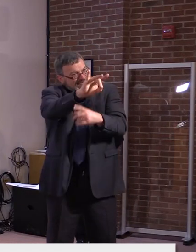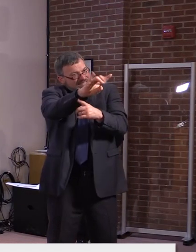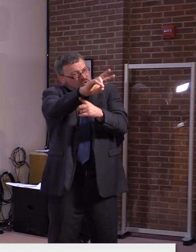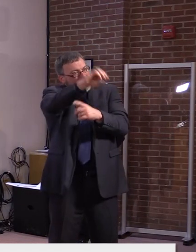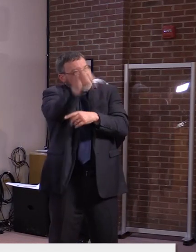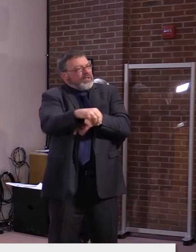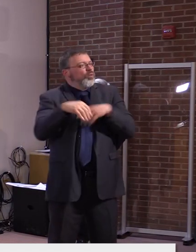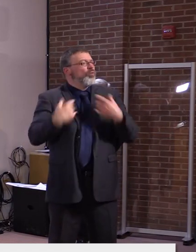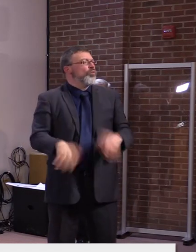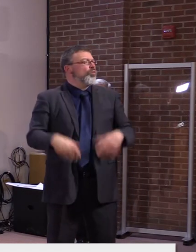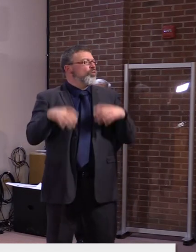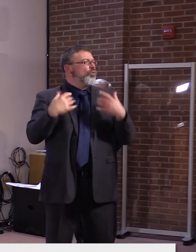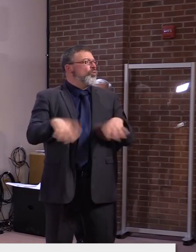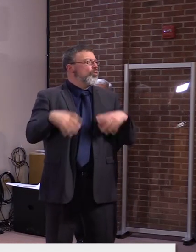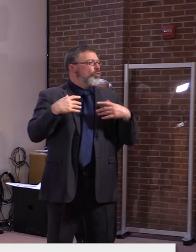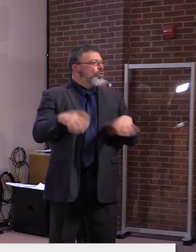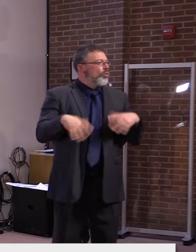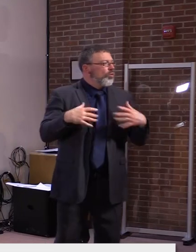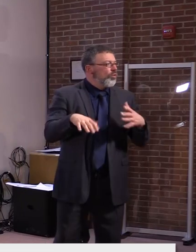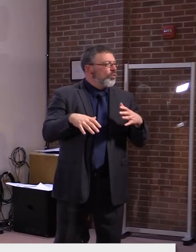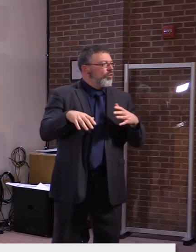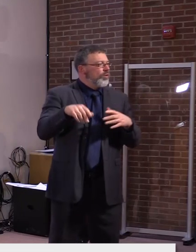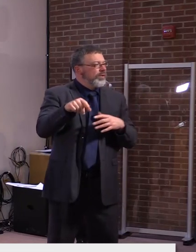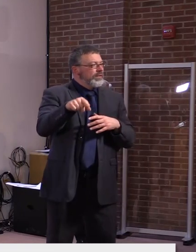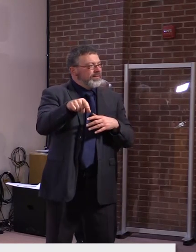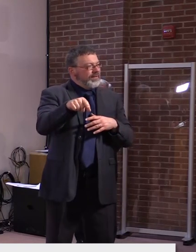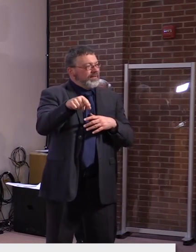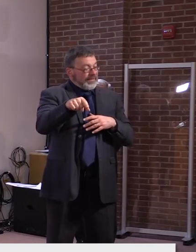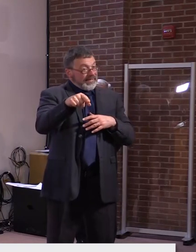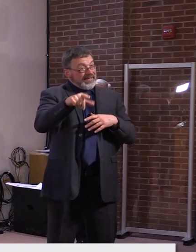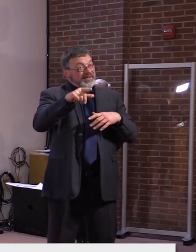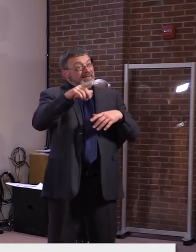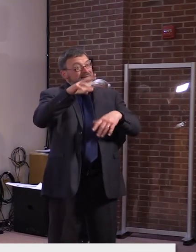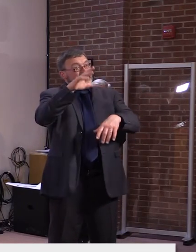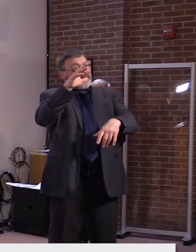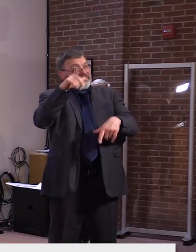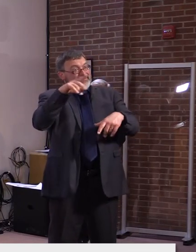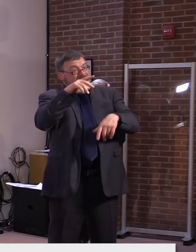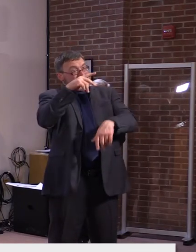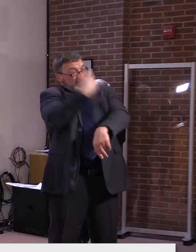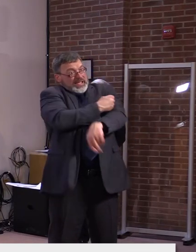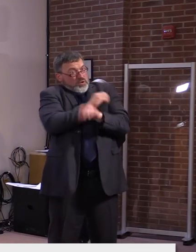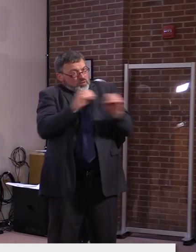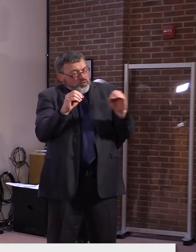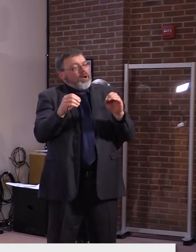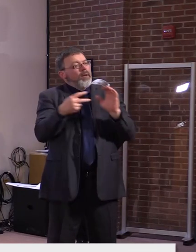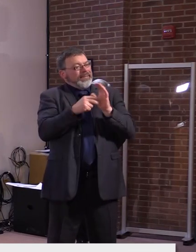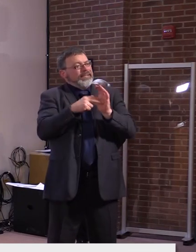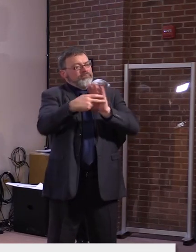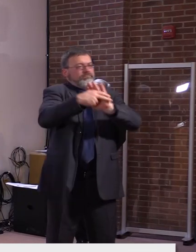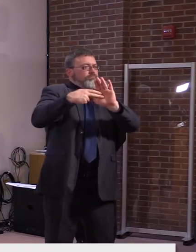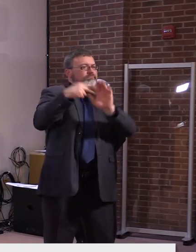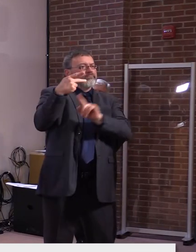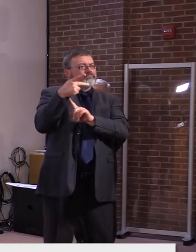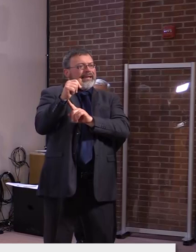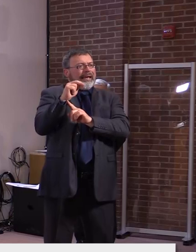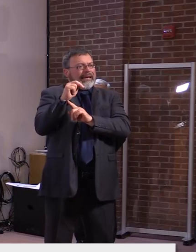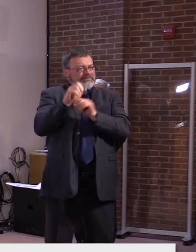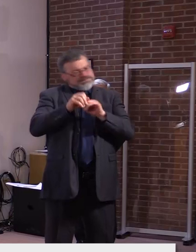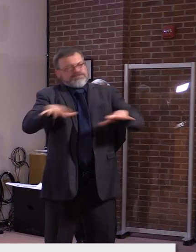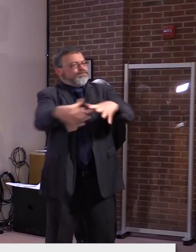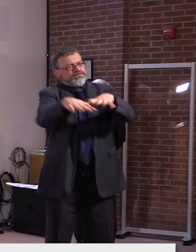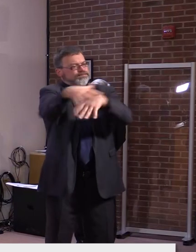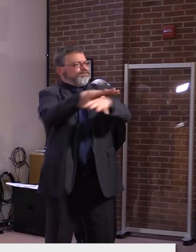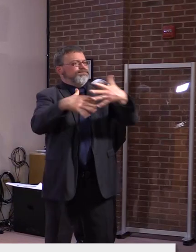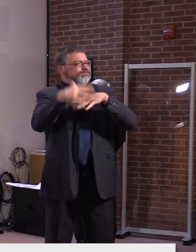the unvaccinated. And especially, again, when you look at the numbers, we have almost 500,000 Vermonters who